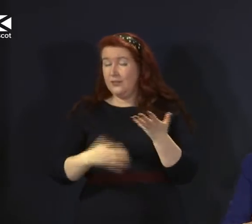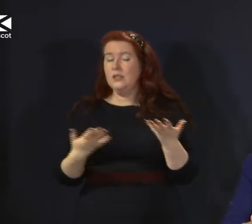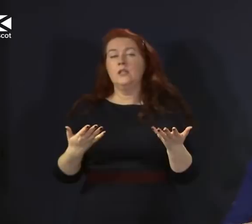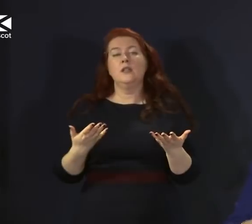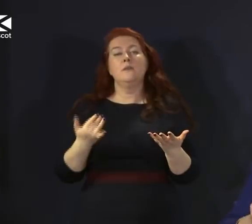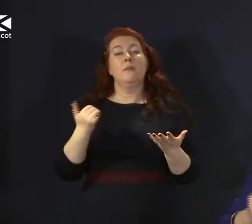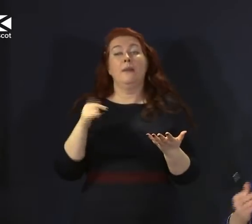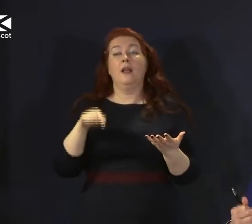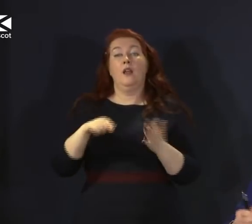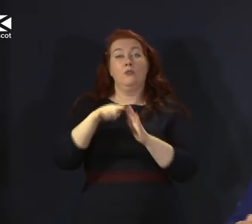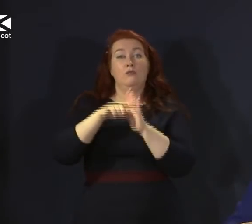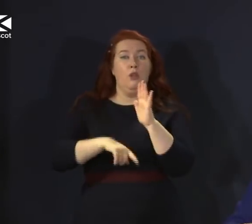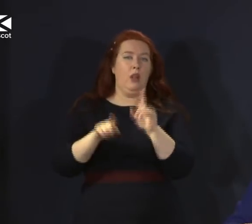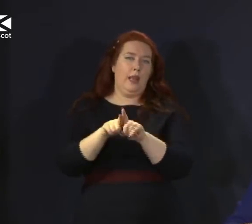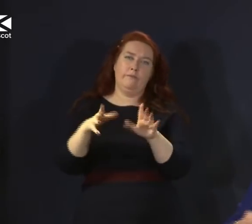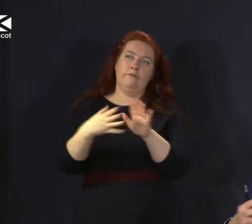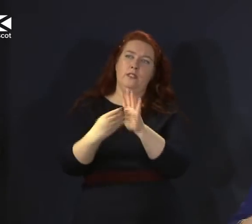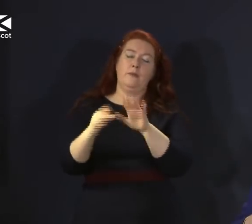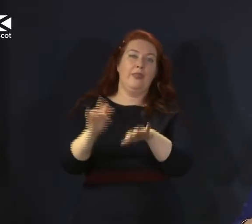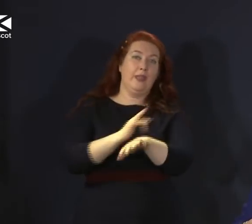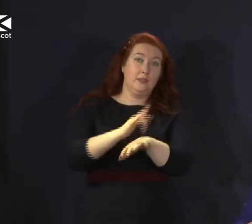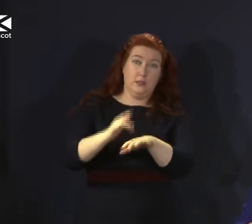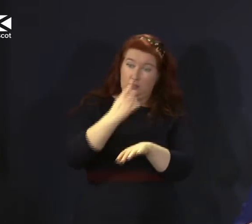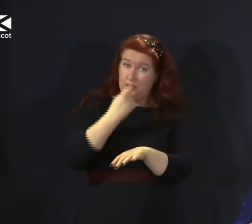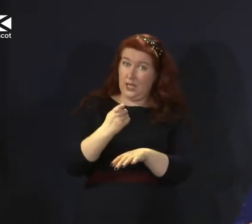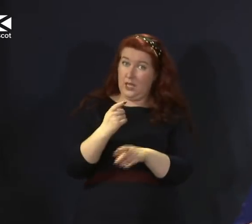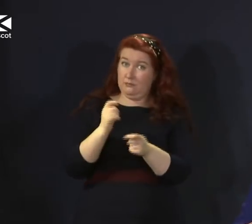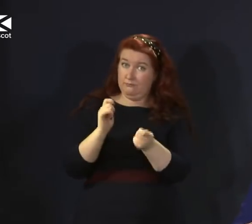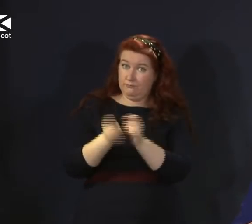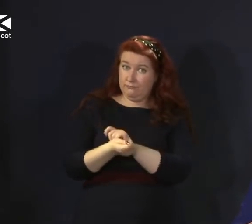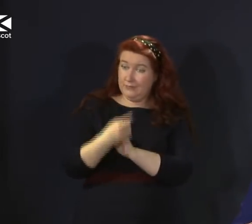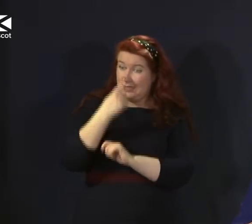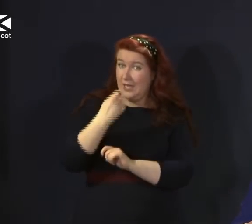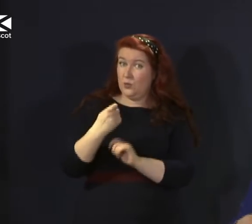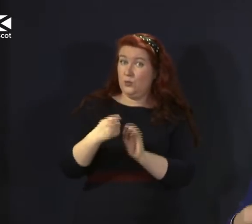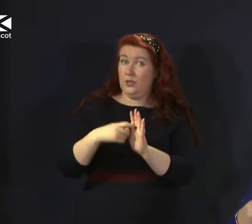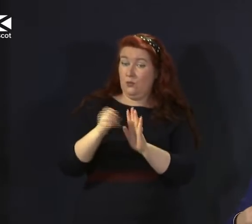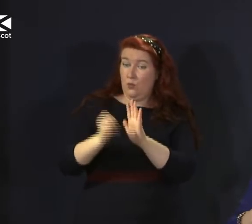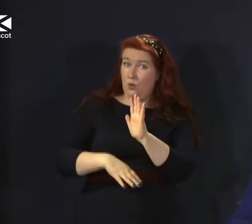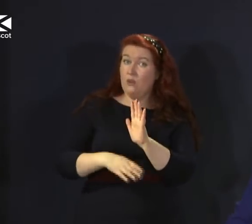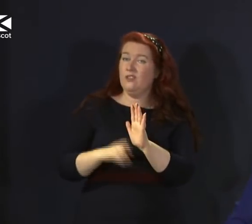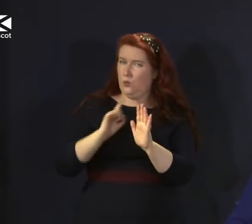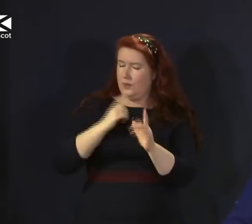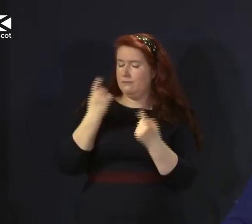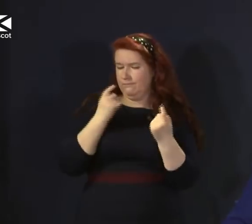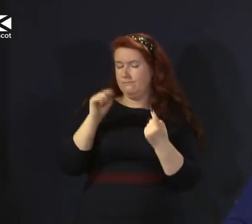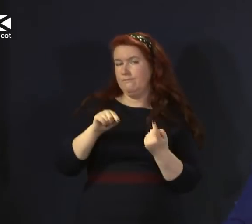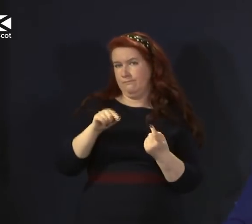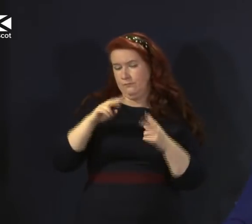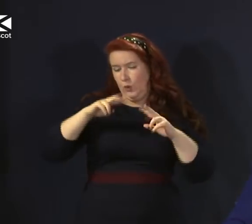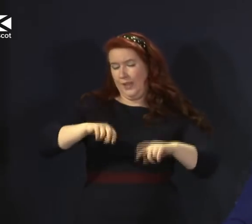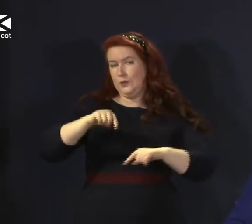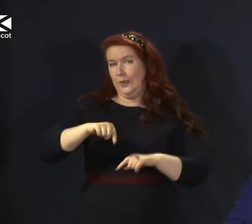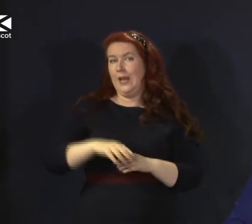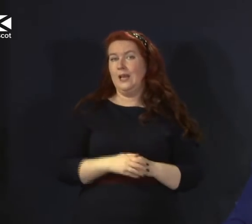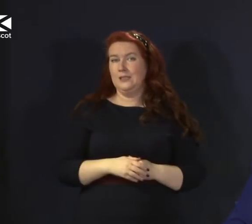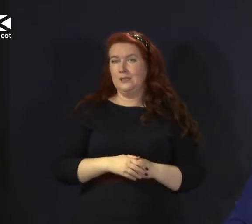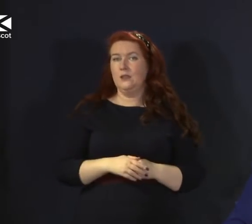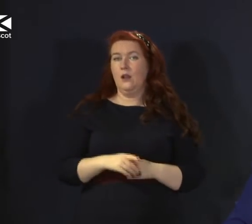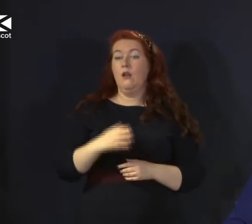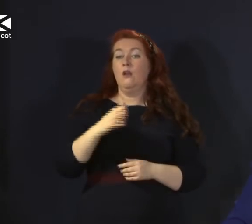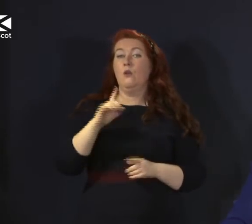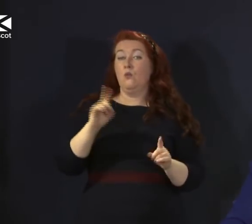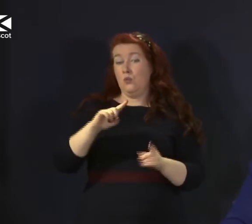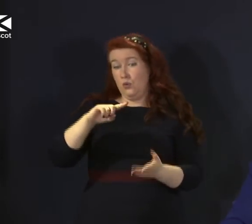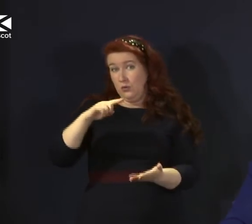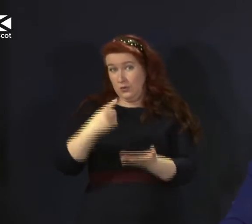physical distancing for places like theatres can be relaxed at all, and we will, as I said earlier on, set out the conclusions of